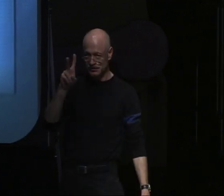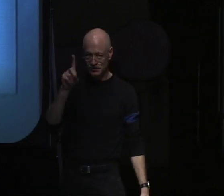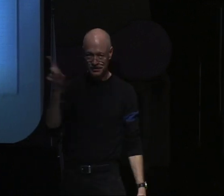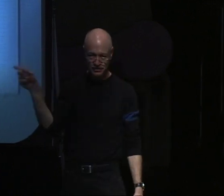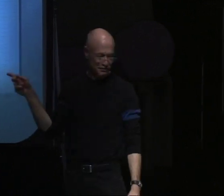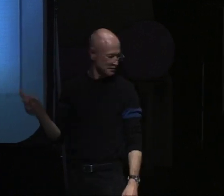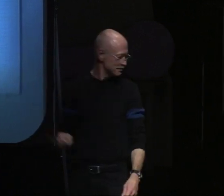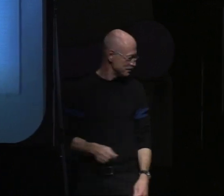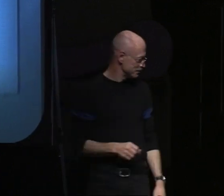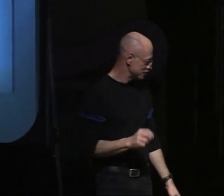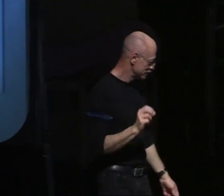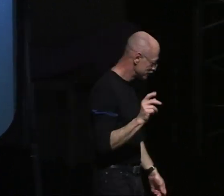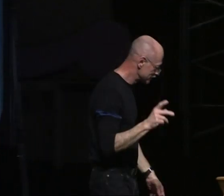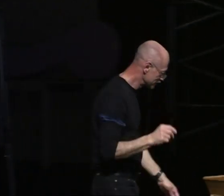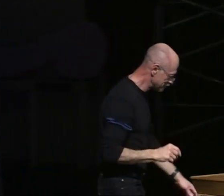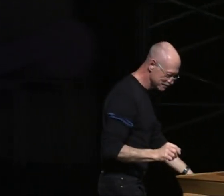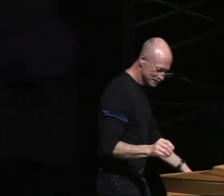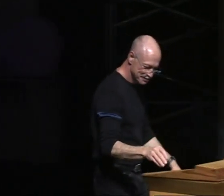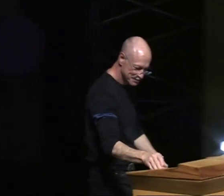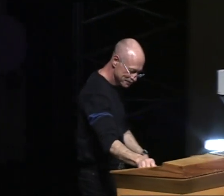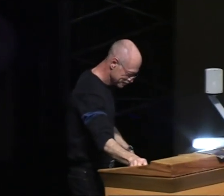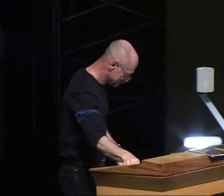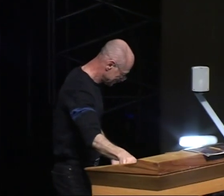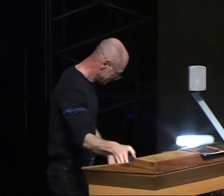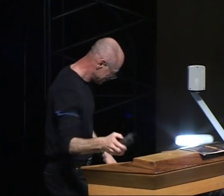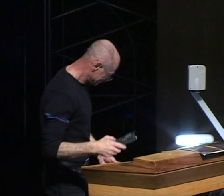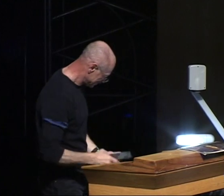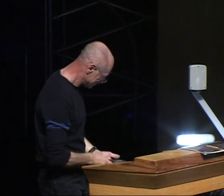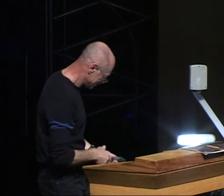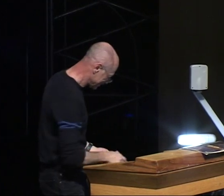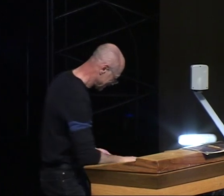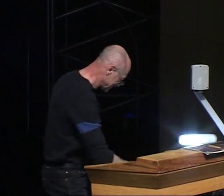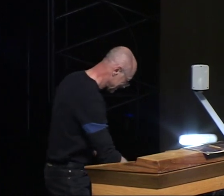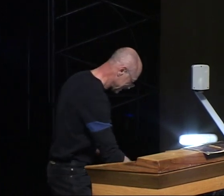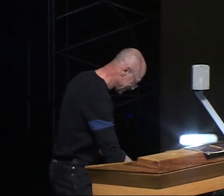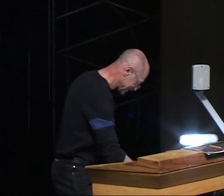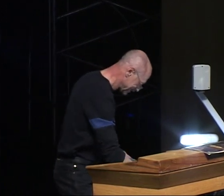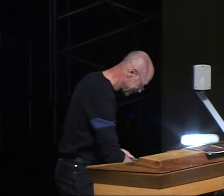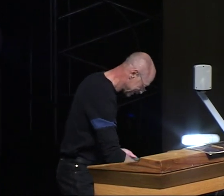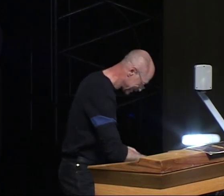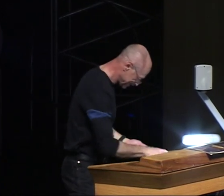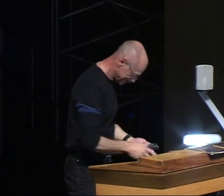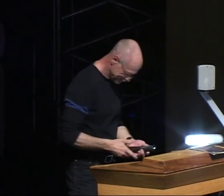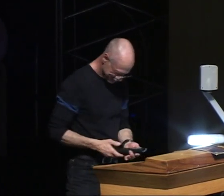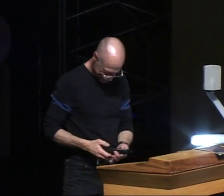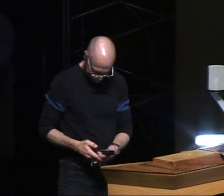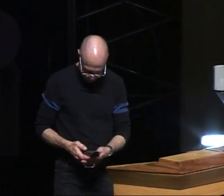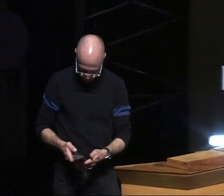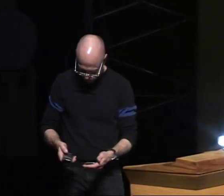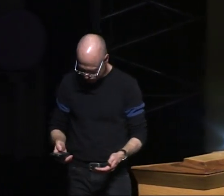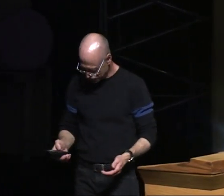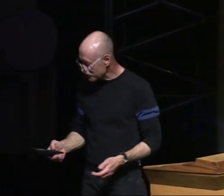Egyptian theme. And I'm going to show you a clip from my DVD that talks about that experience.